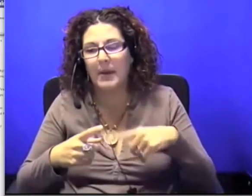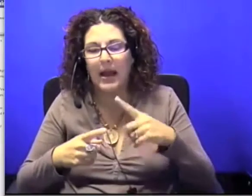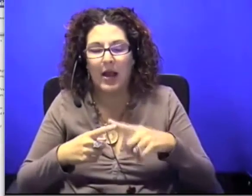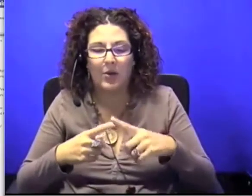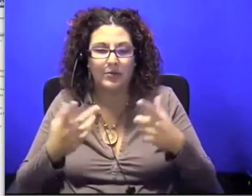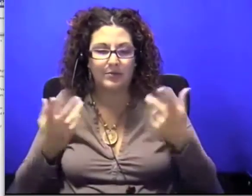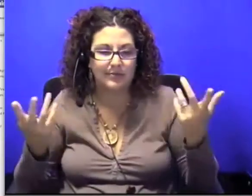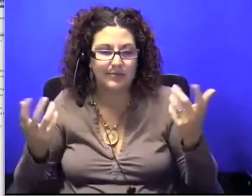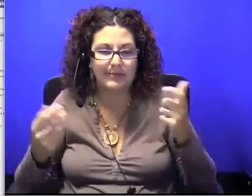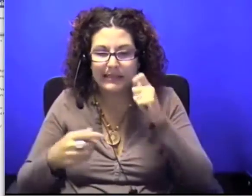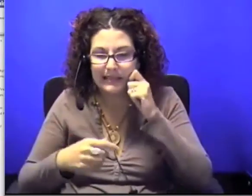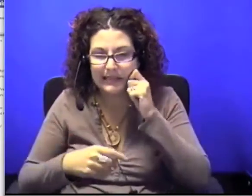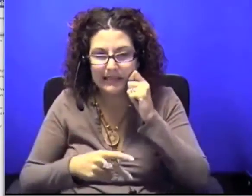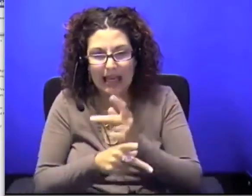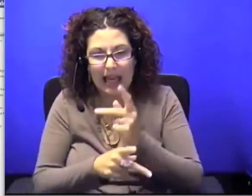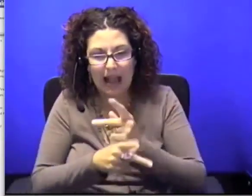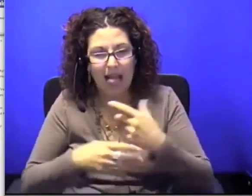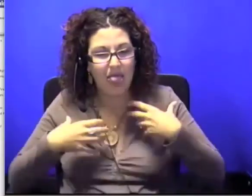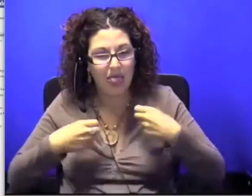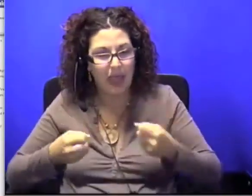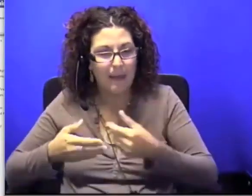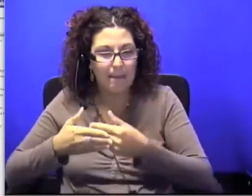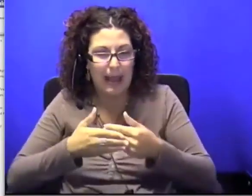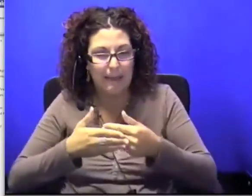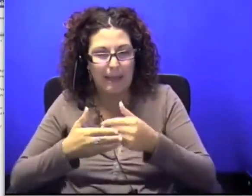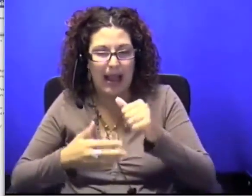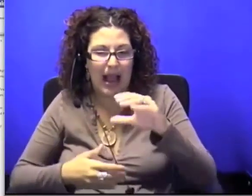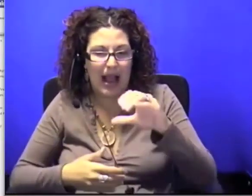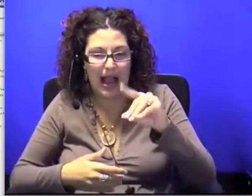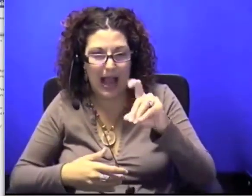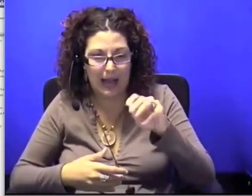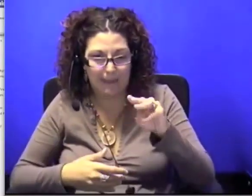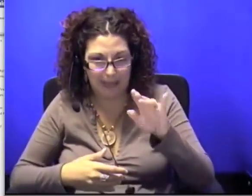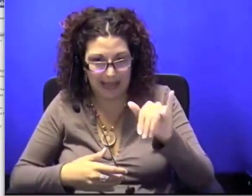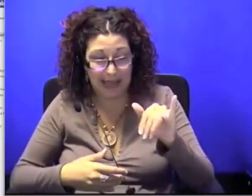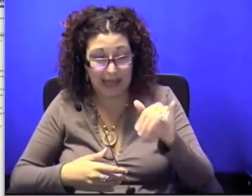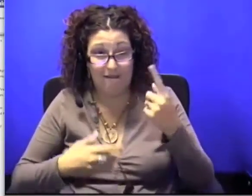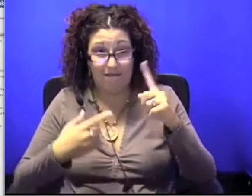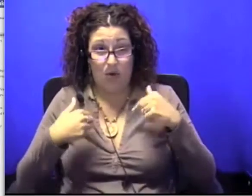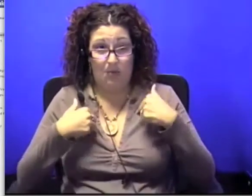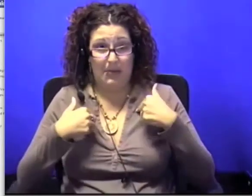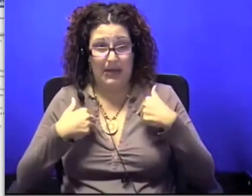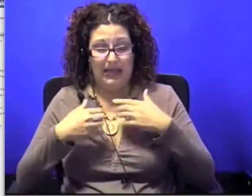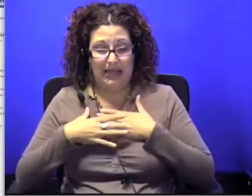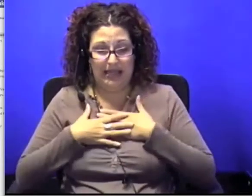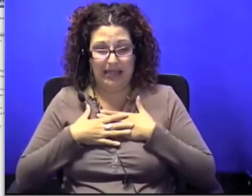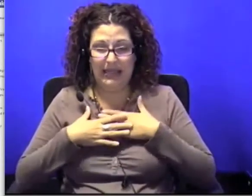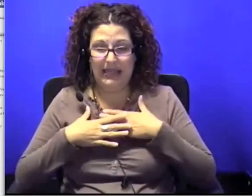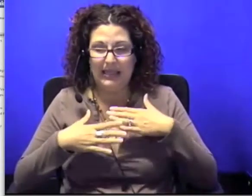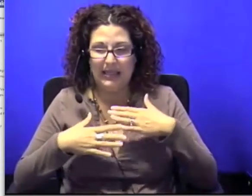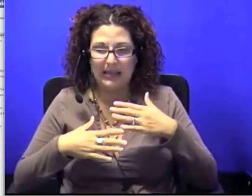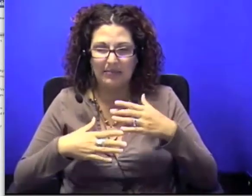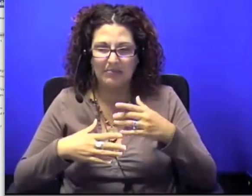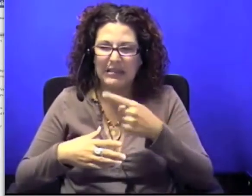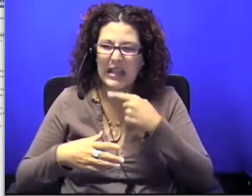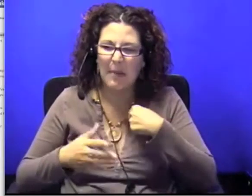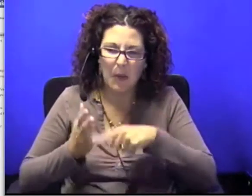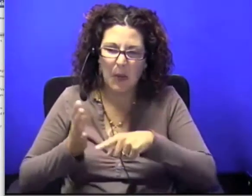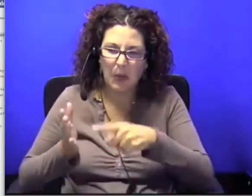home, we've talked about, skincare, Healthy Baby Academy, all of those, I believe, in my own personal view, and I want your input on